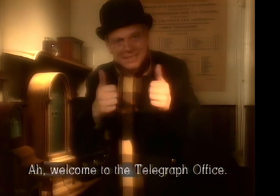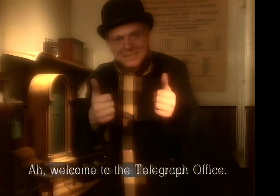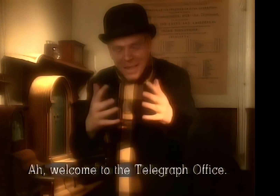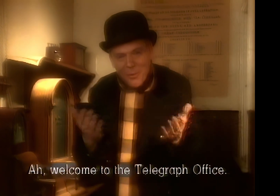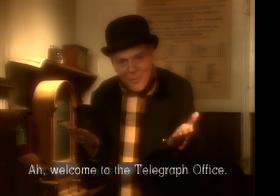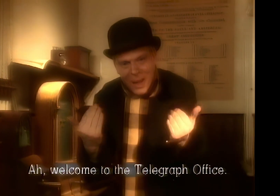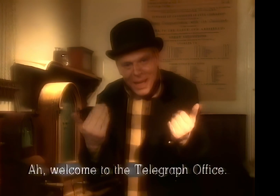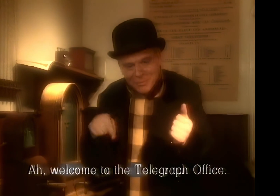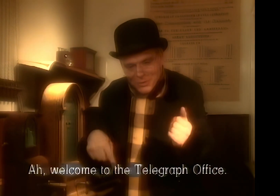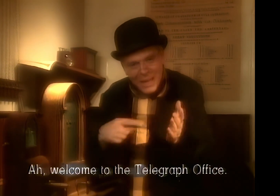Welcome to the telegraph office.